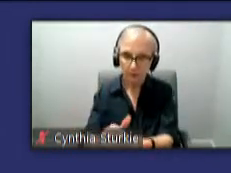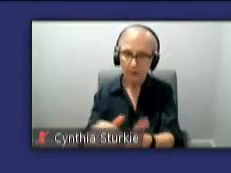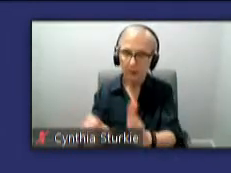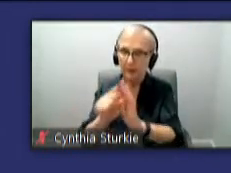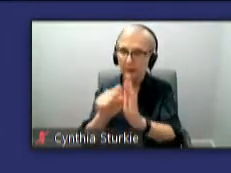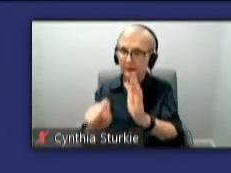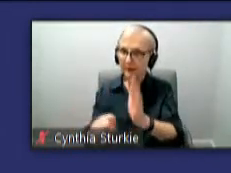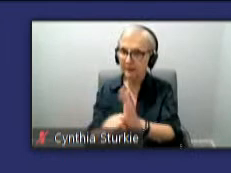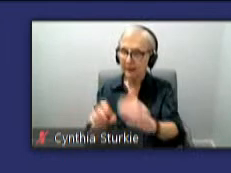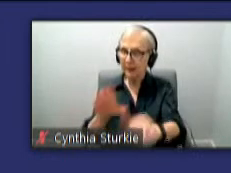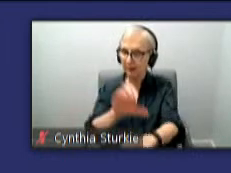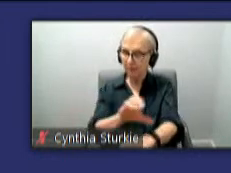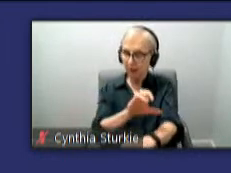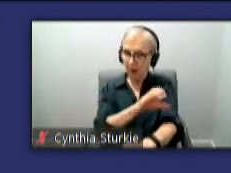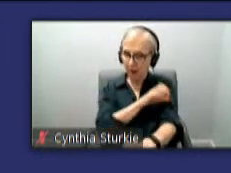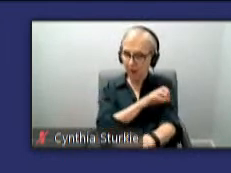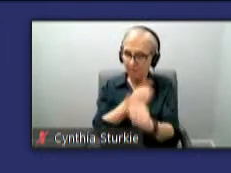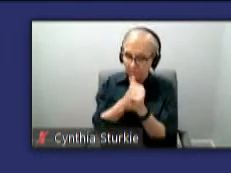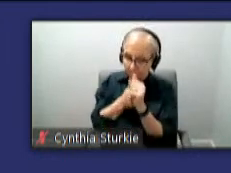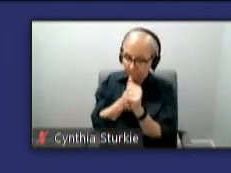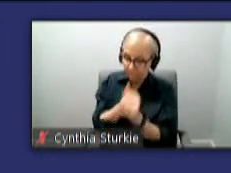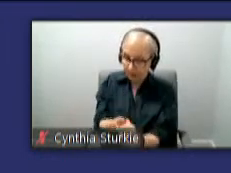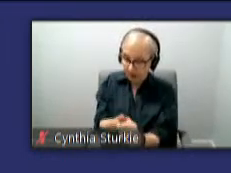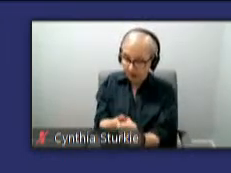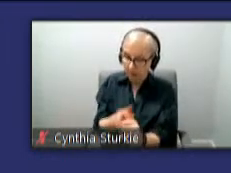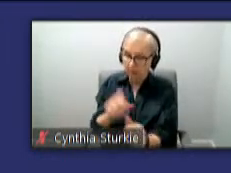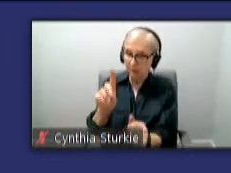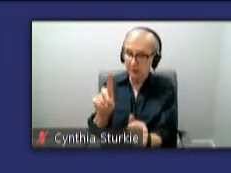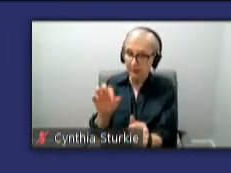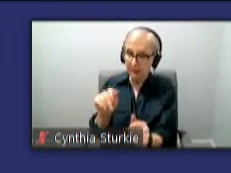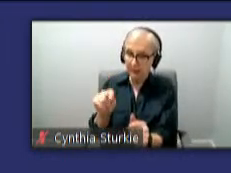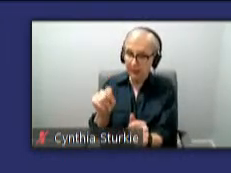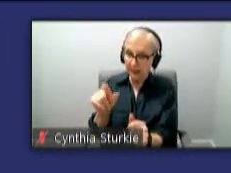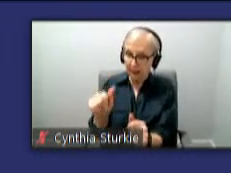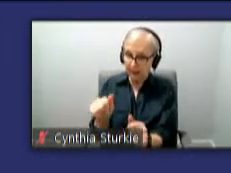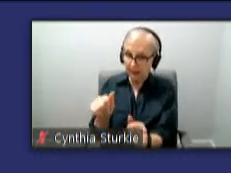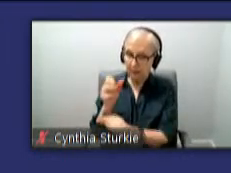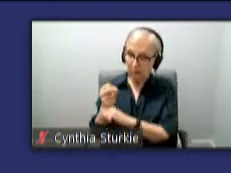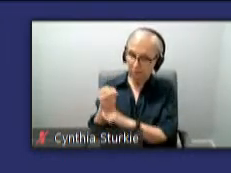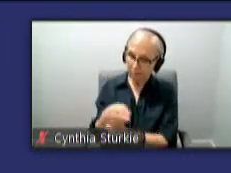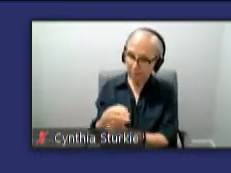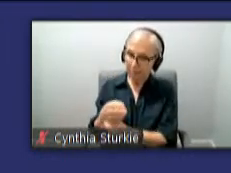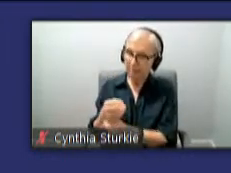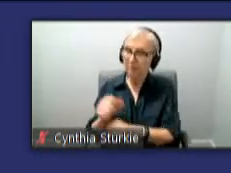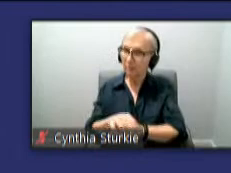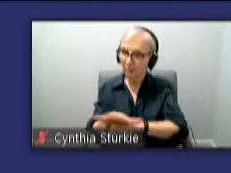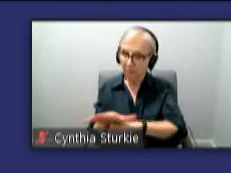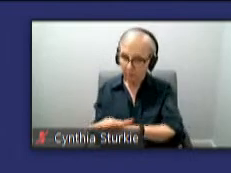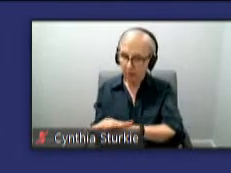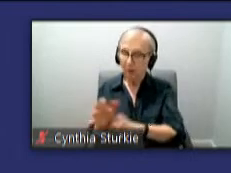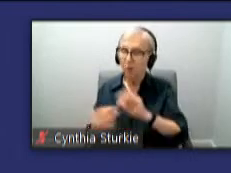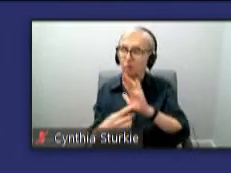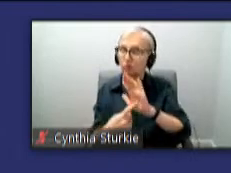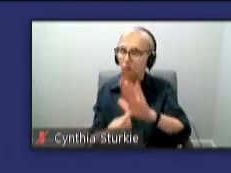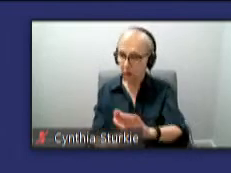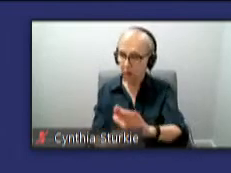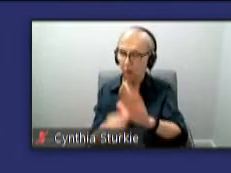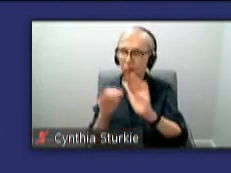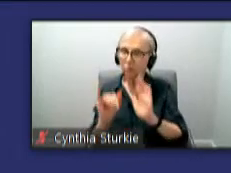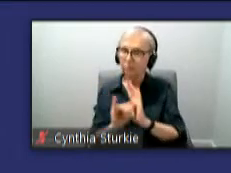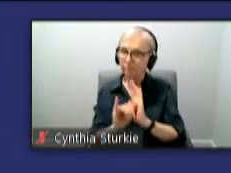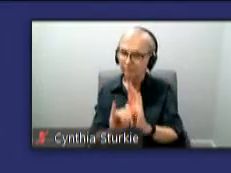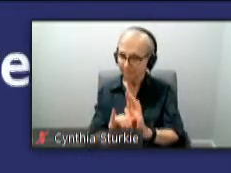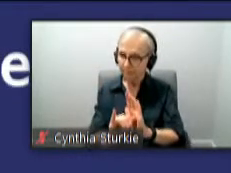been data-driven, which has allowed us to stay one step ahead of the virus. And I will show you some of our metrics today to illustrate where we